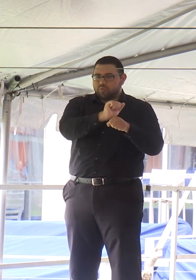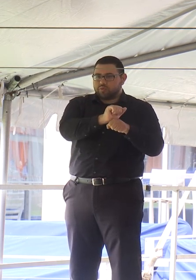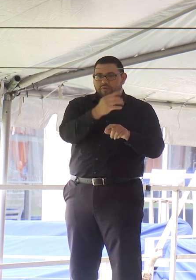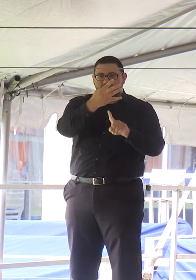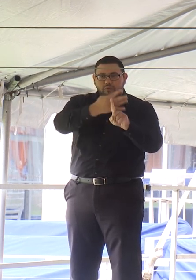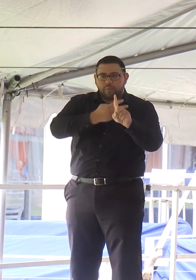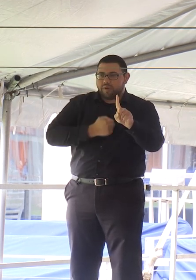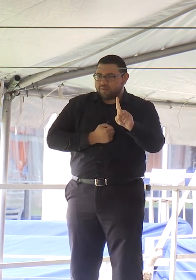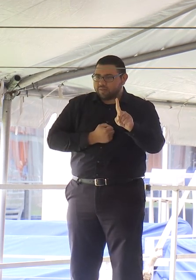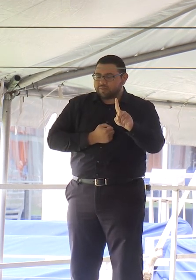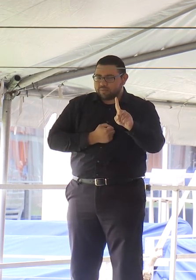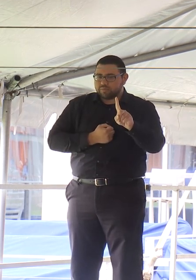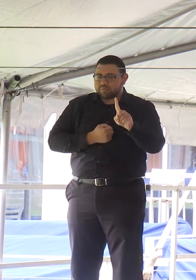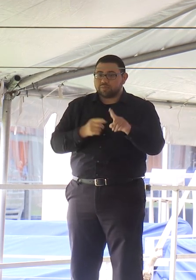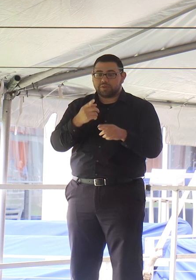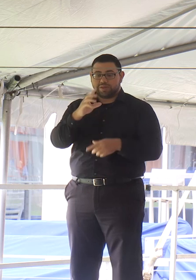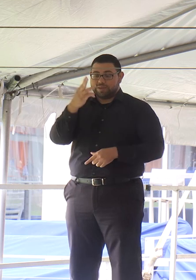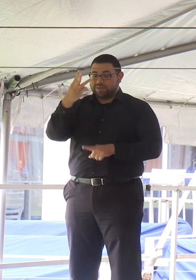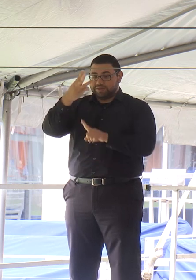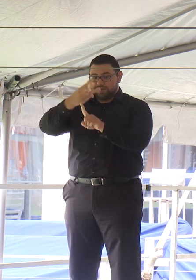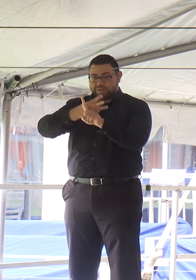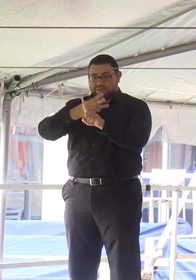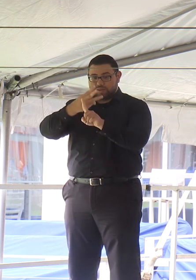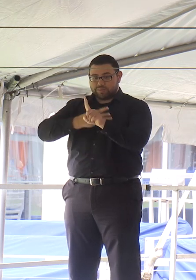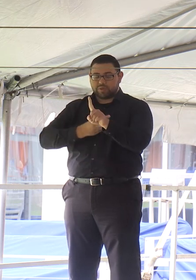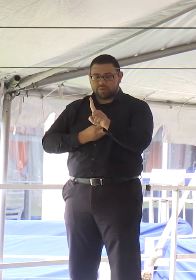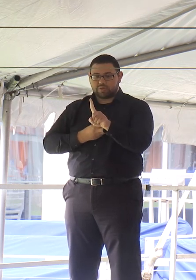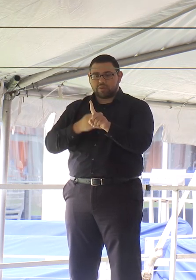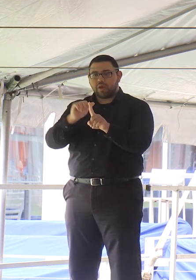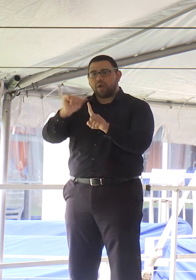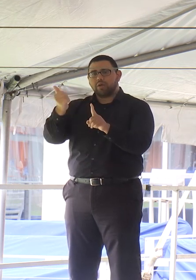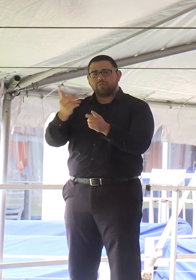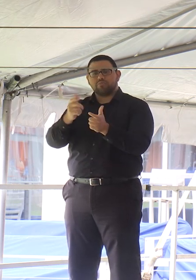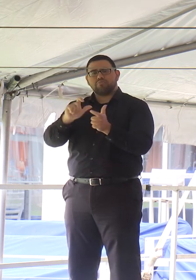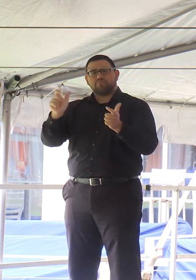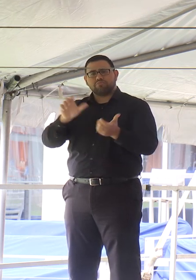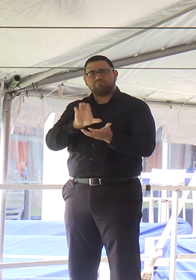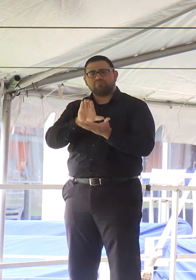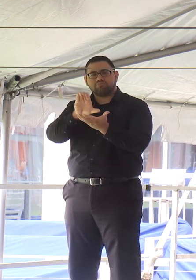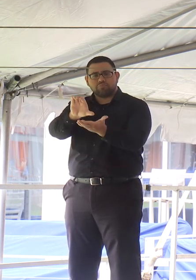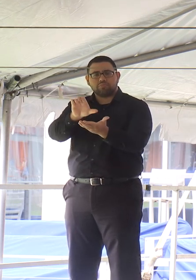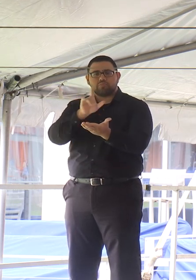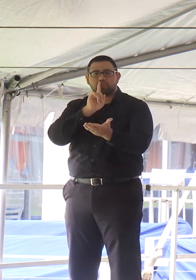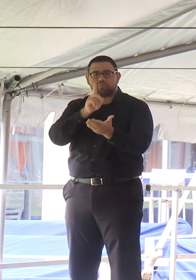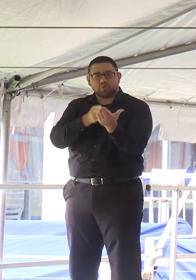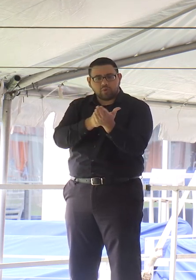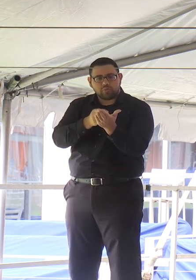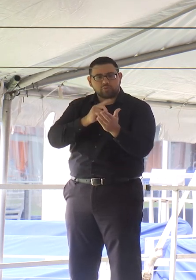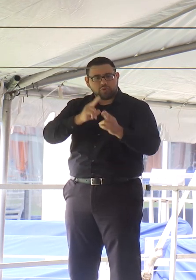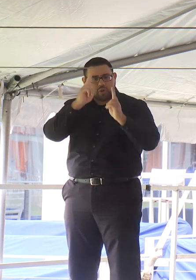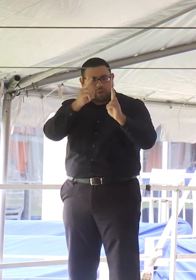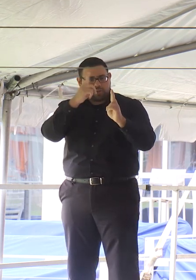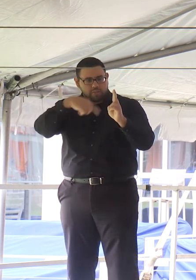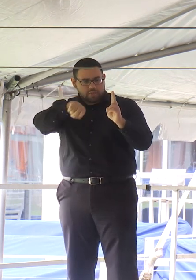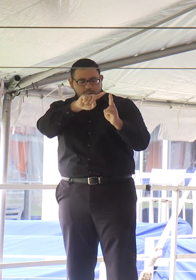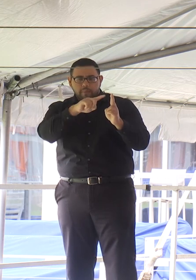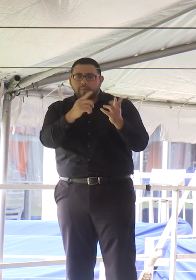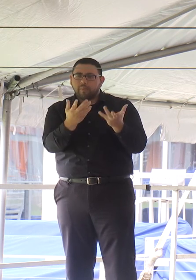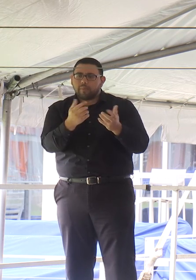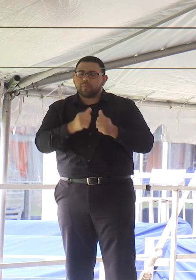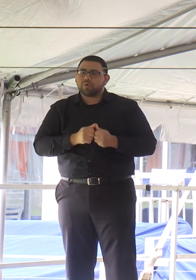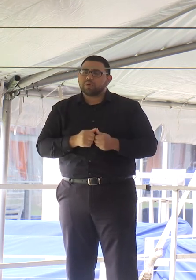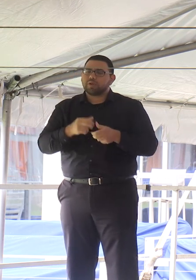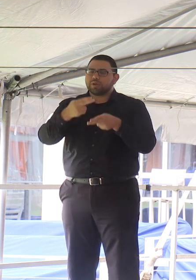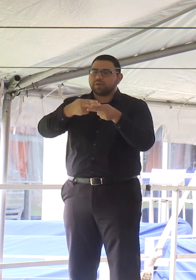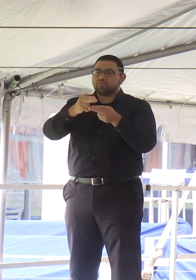4 months. Within 6 months, another very large gift. In fact, we honored them